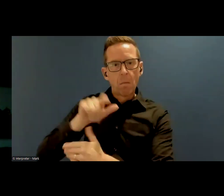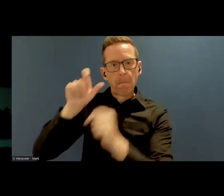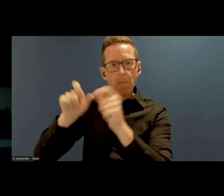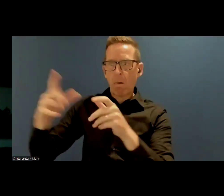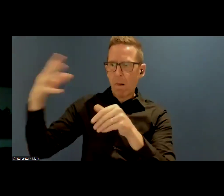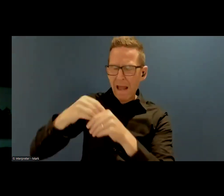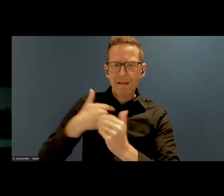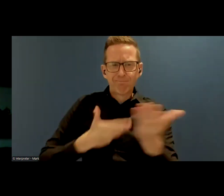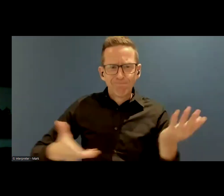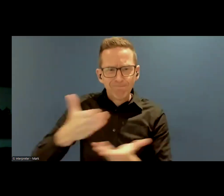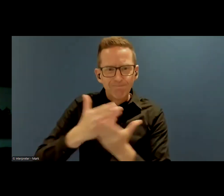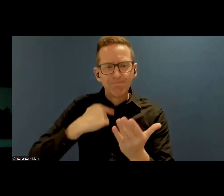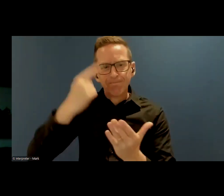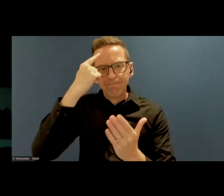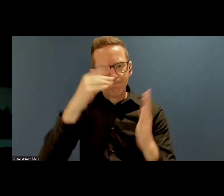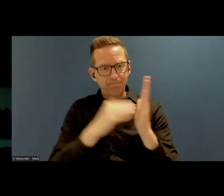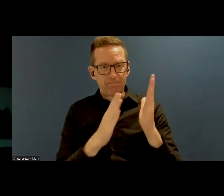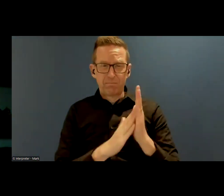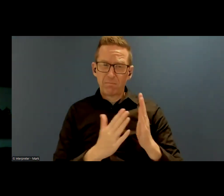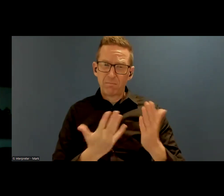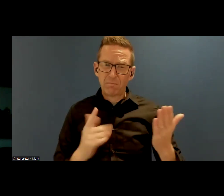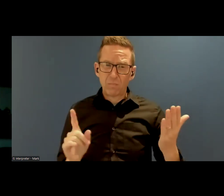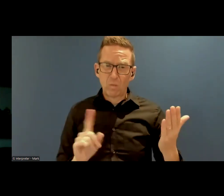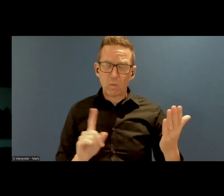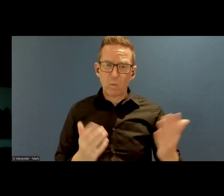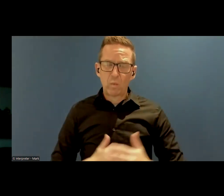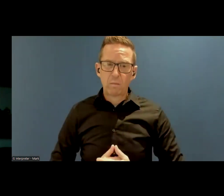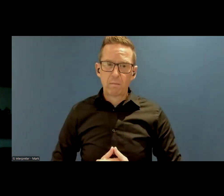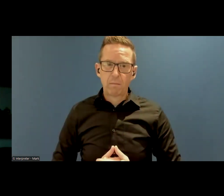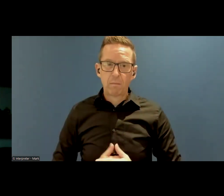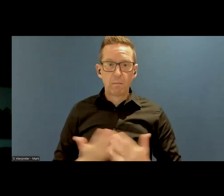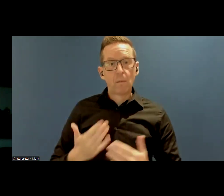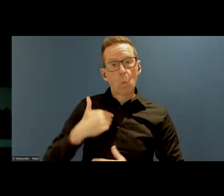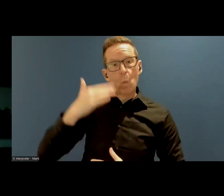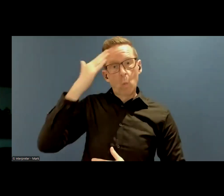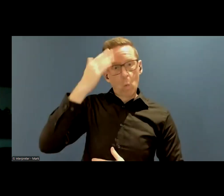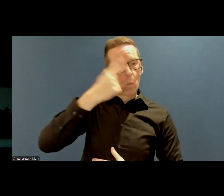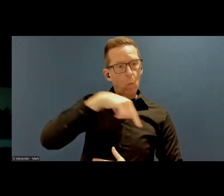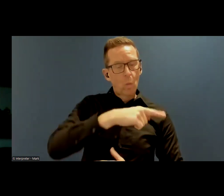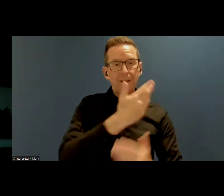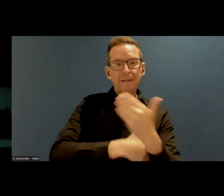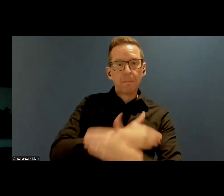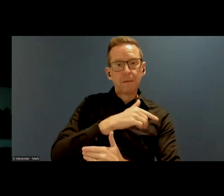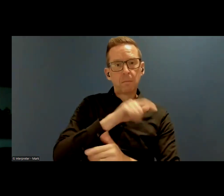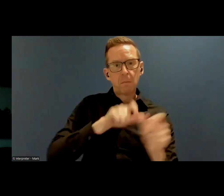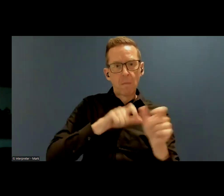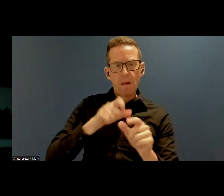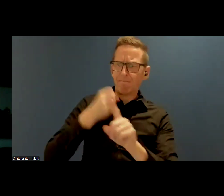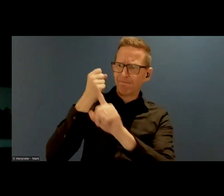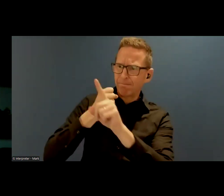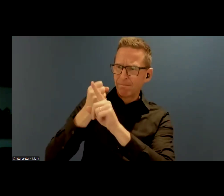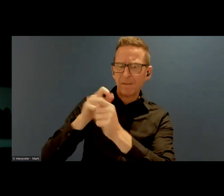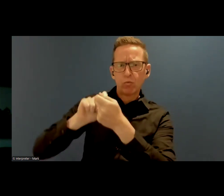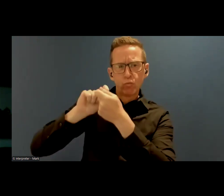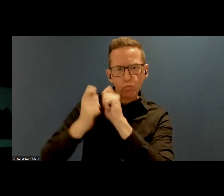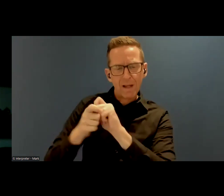with much effort coming from the disability movement moved into the social model of disability have